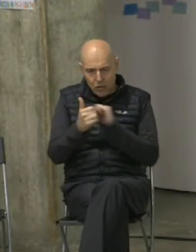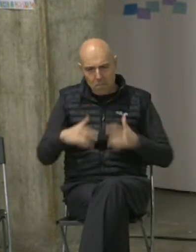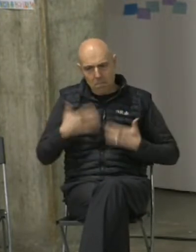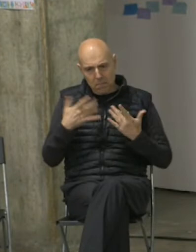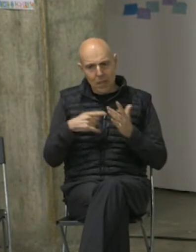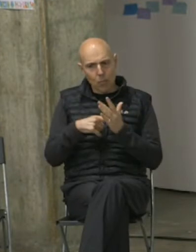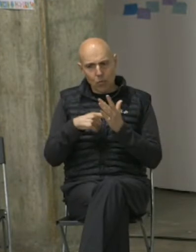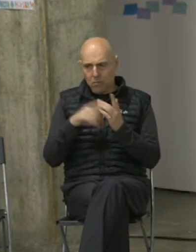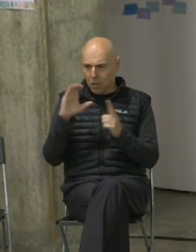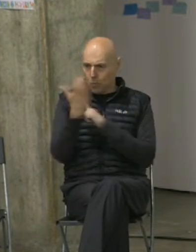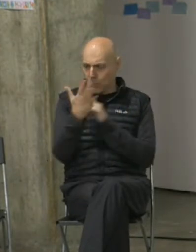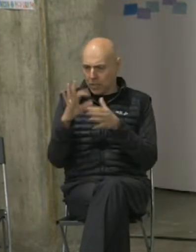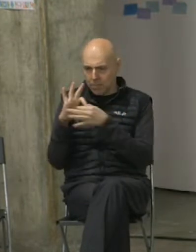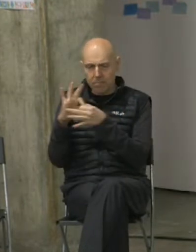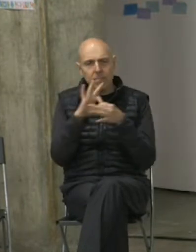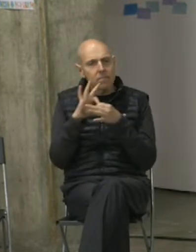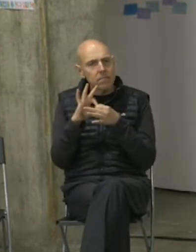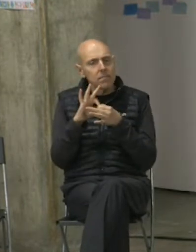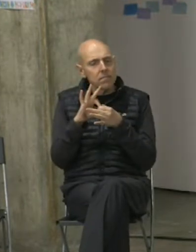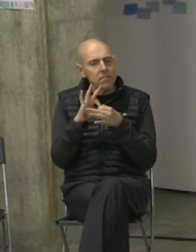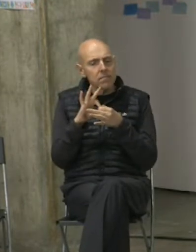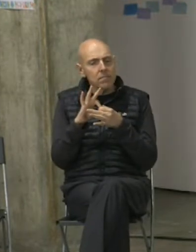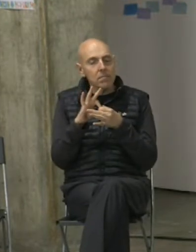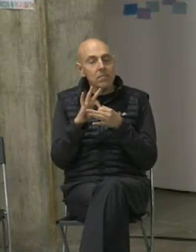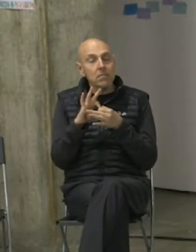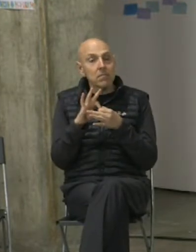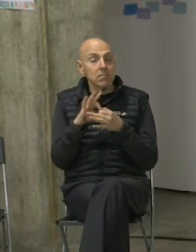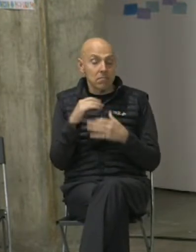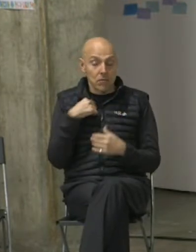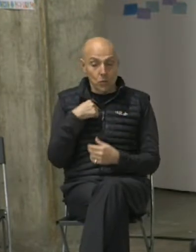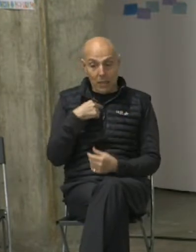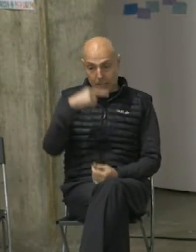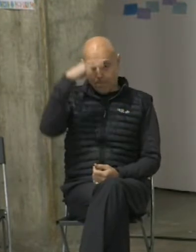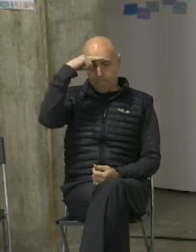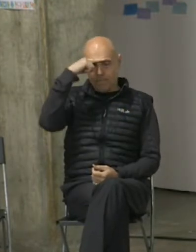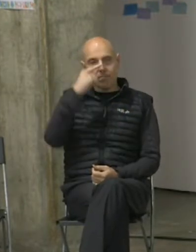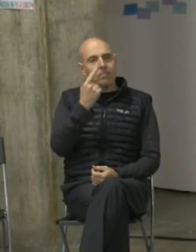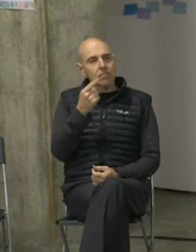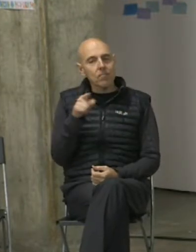connections. Something that really stood out to me was in